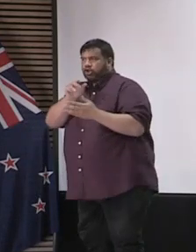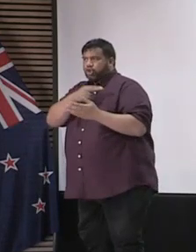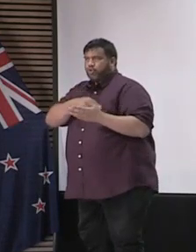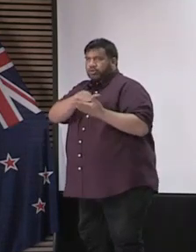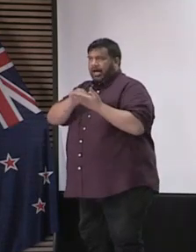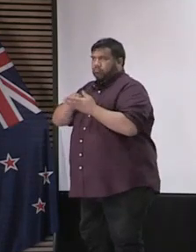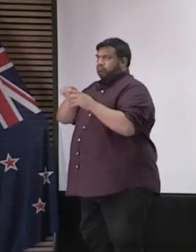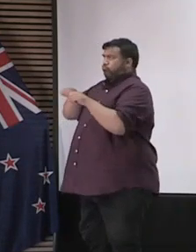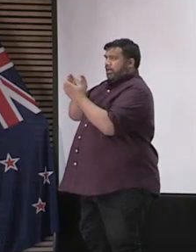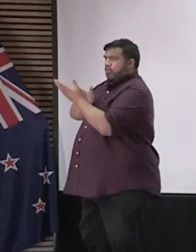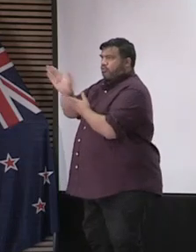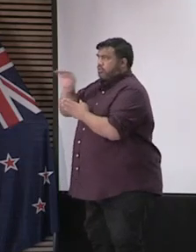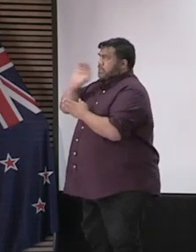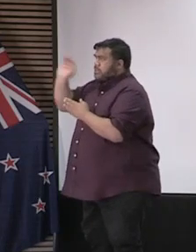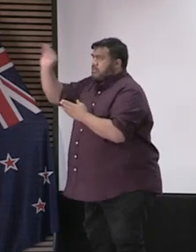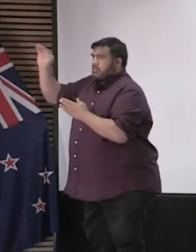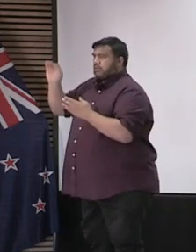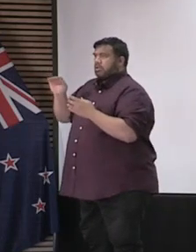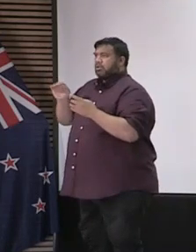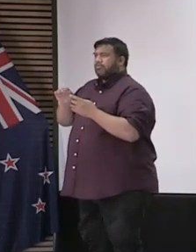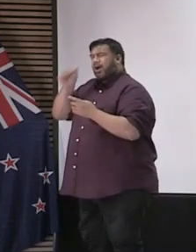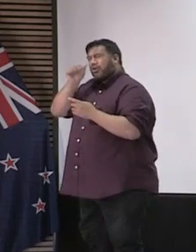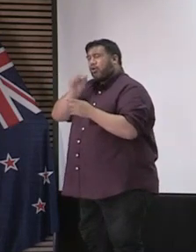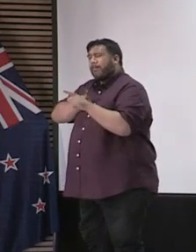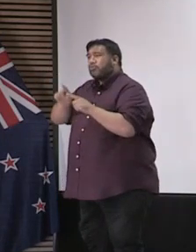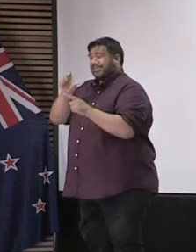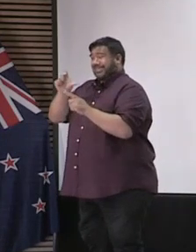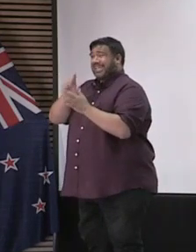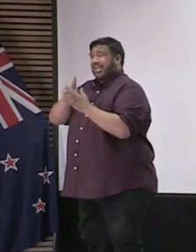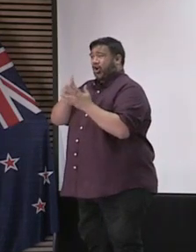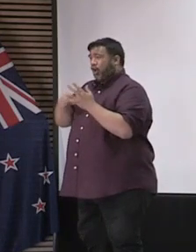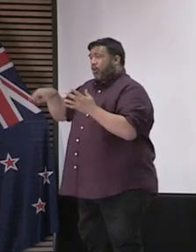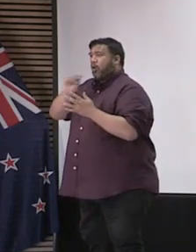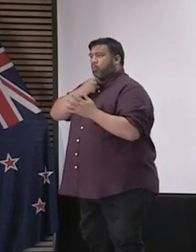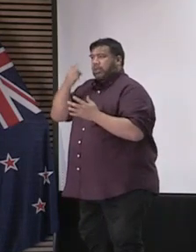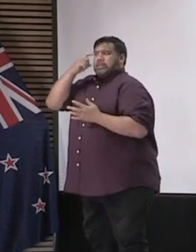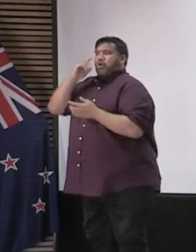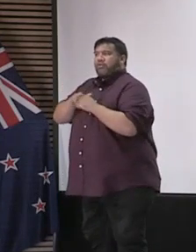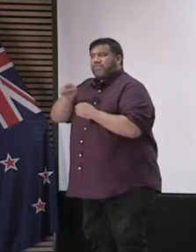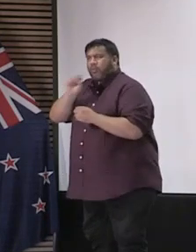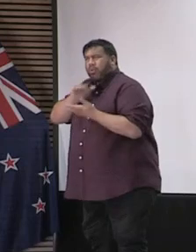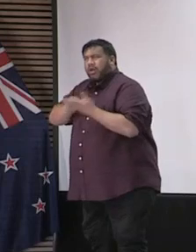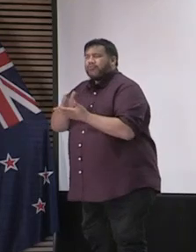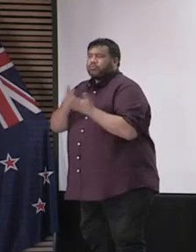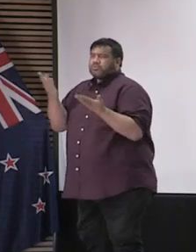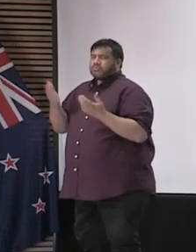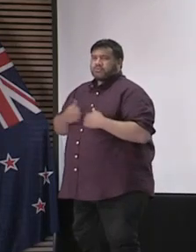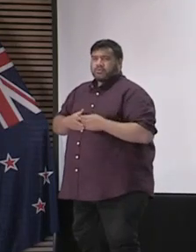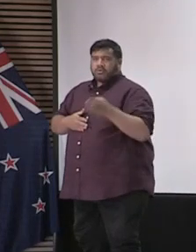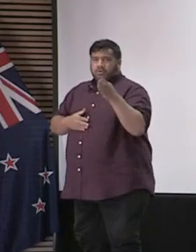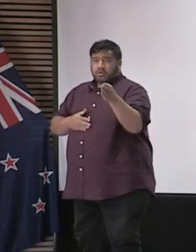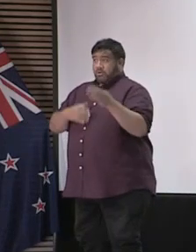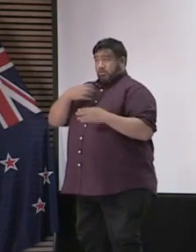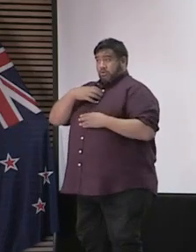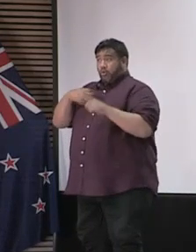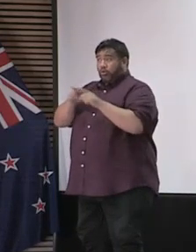chief executive would take any concerns seriously and look into them. So that's the assurance I can provide. There's mounting international evidence as well saying that